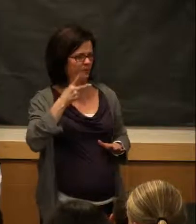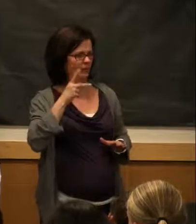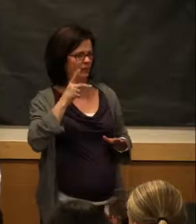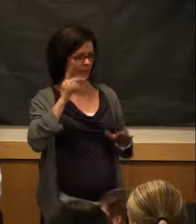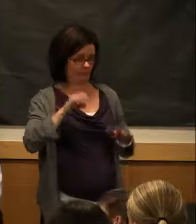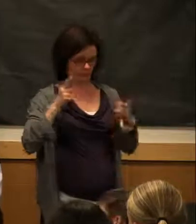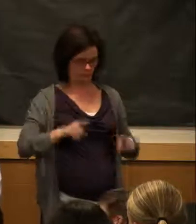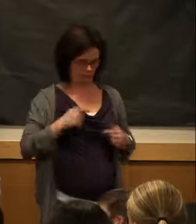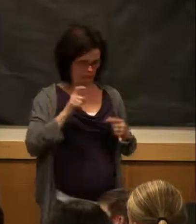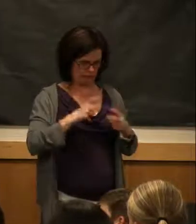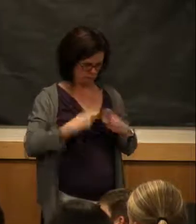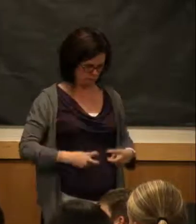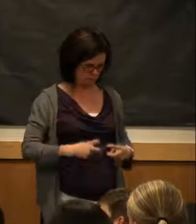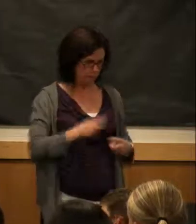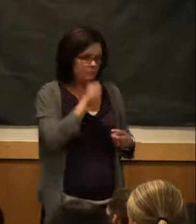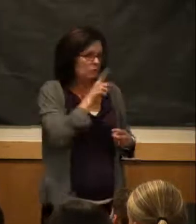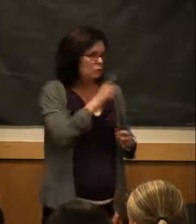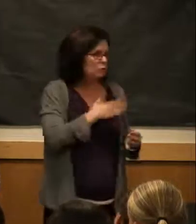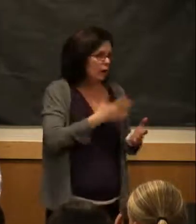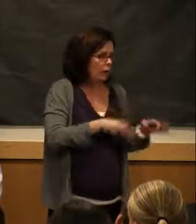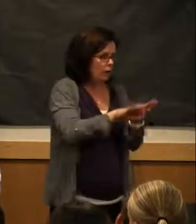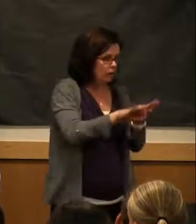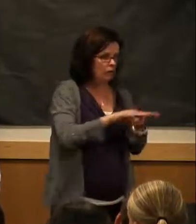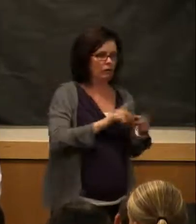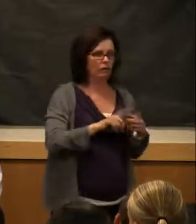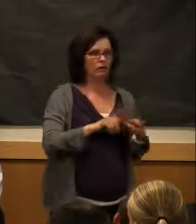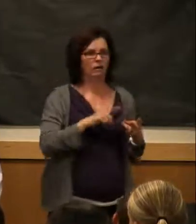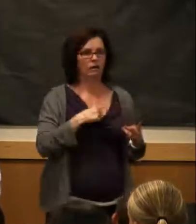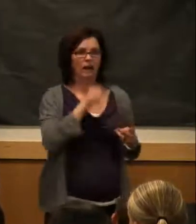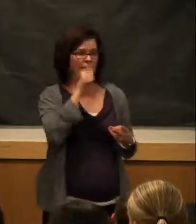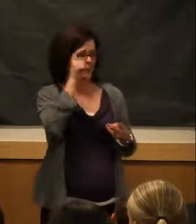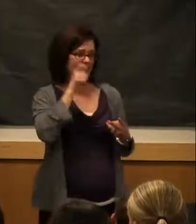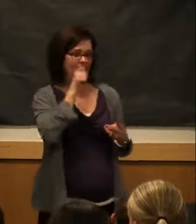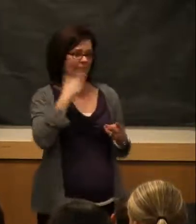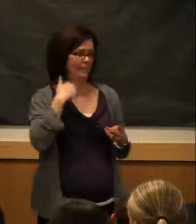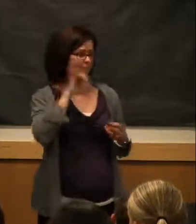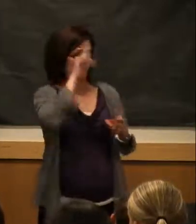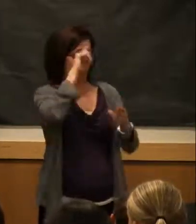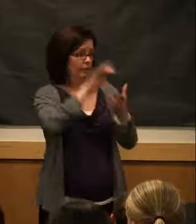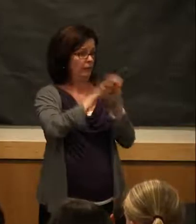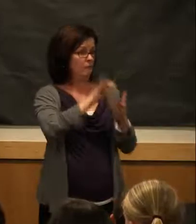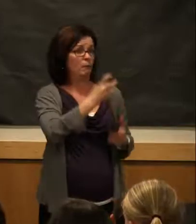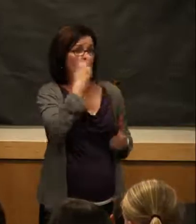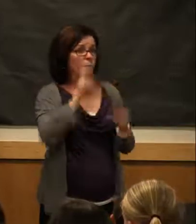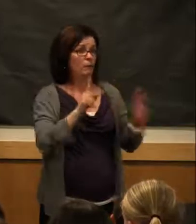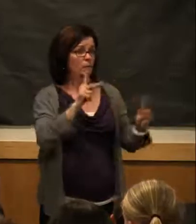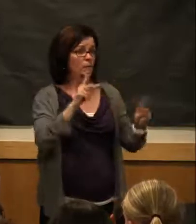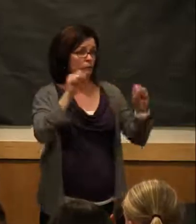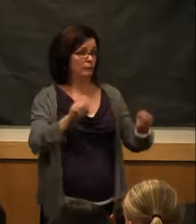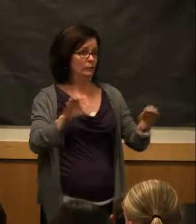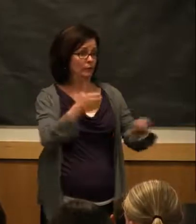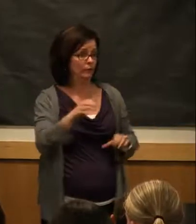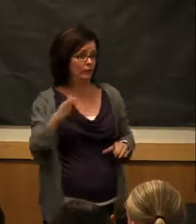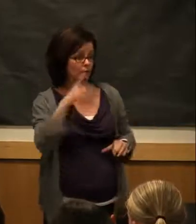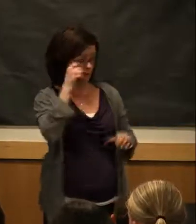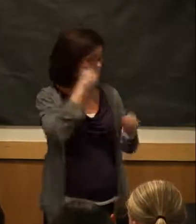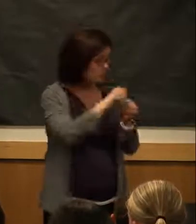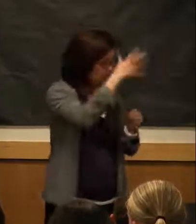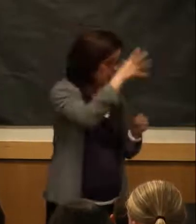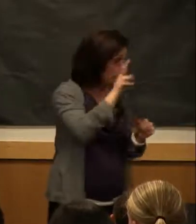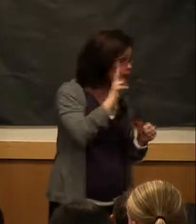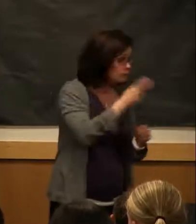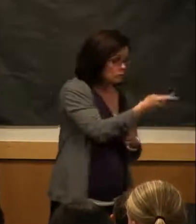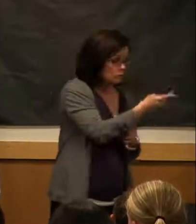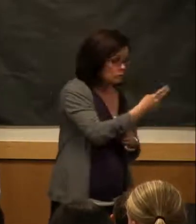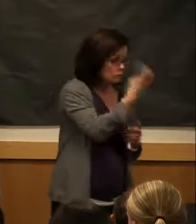really wasn't sure what my worth was. I certainly didn't have a lot of belief that blind people could do anything, because of the people that I knew, my father, my uncle. They didn't do